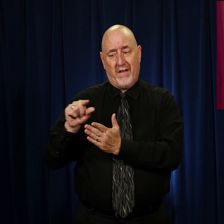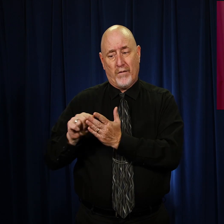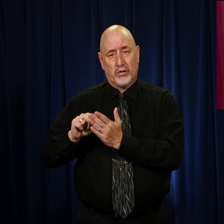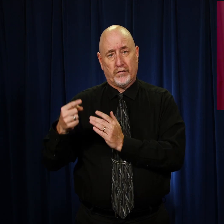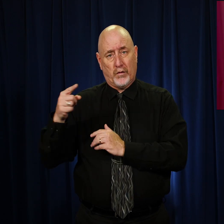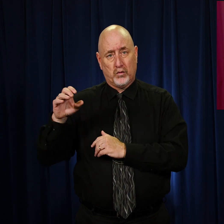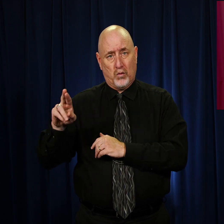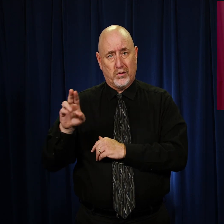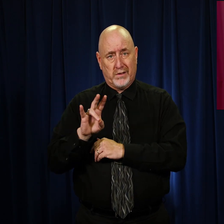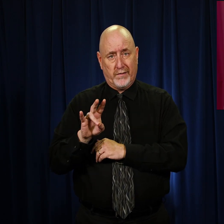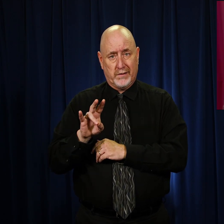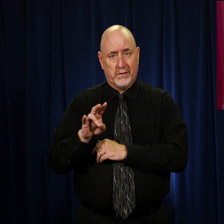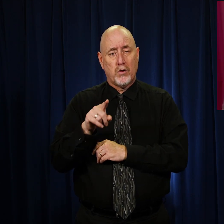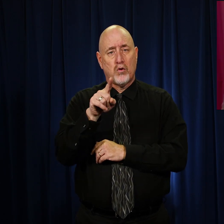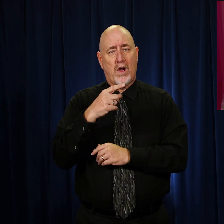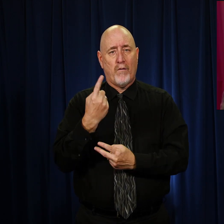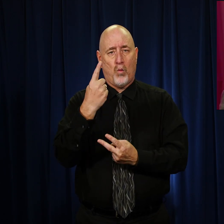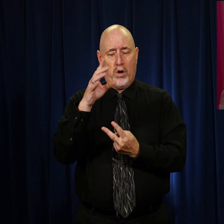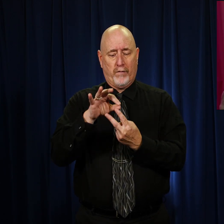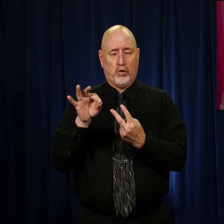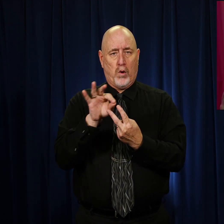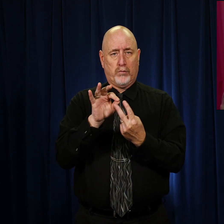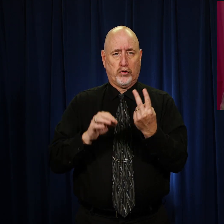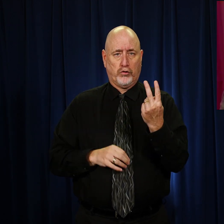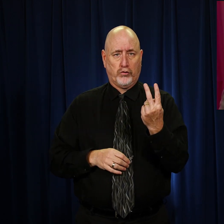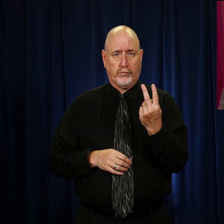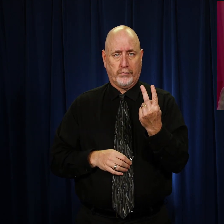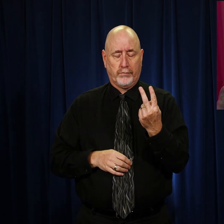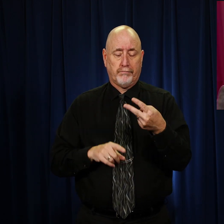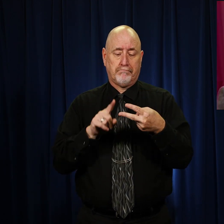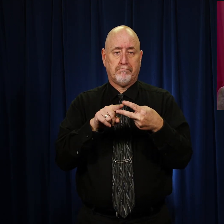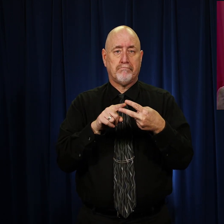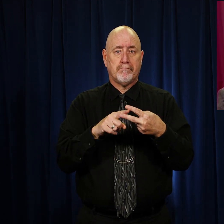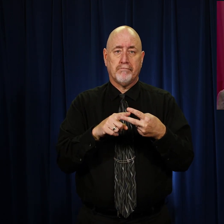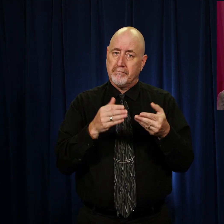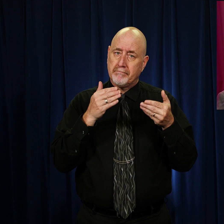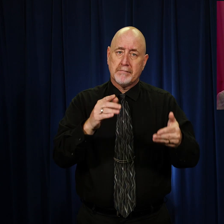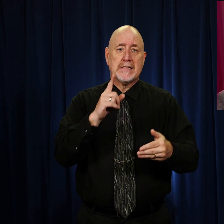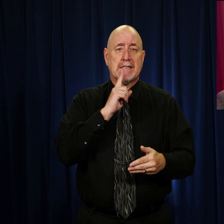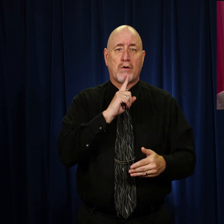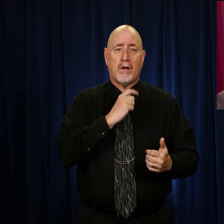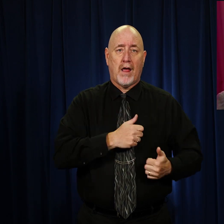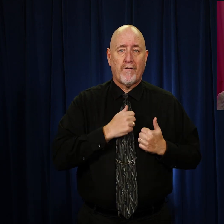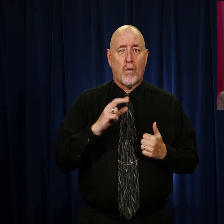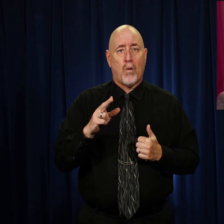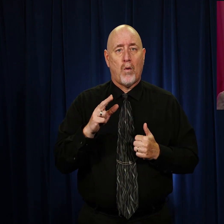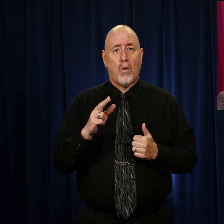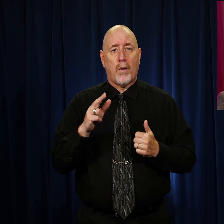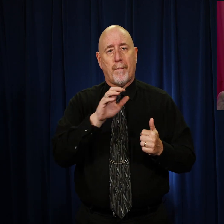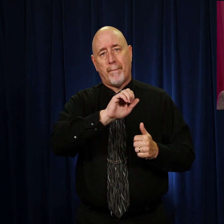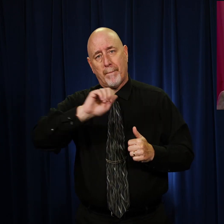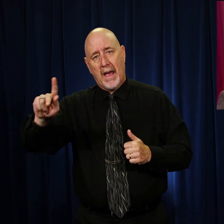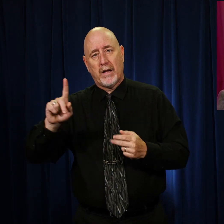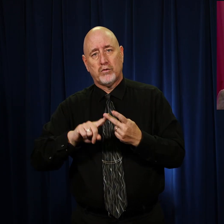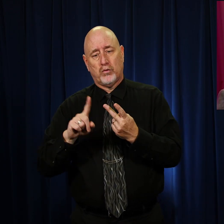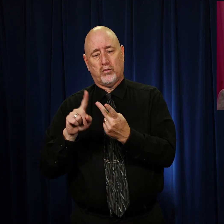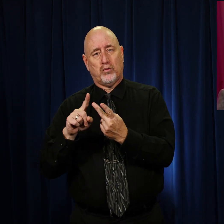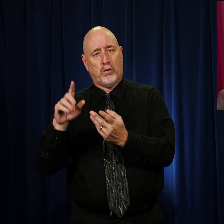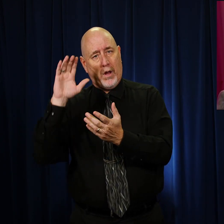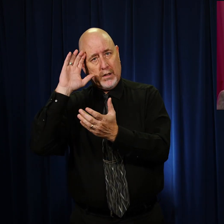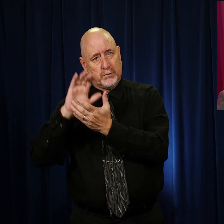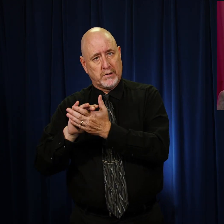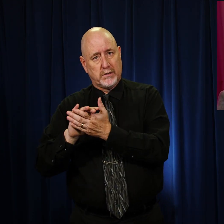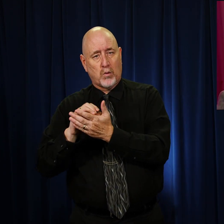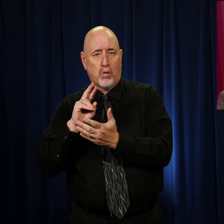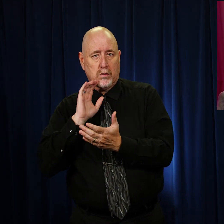passage in 1 Corinthians 7, you have one of two options. You can live the single life, or you can be reconciled to your mate.